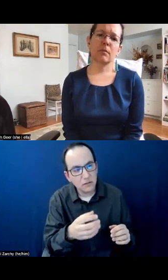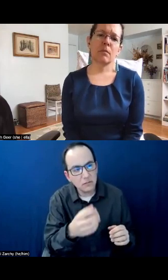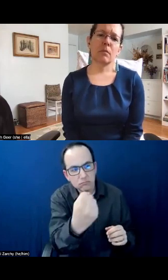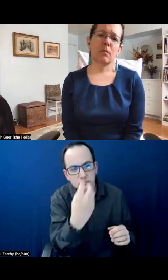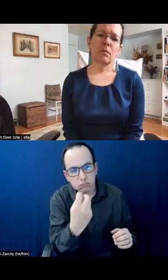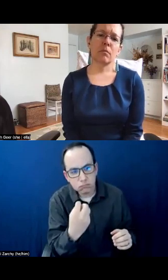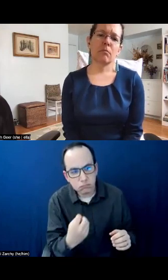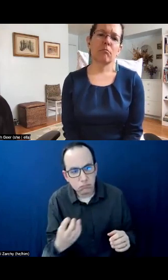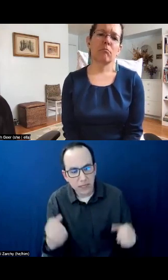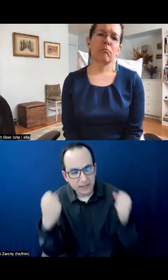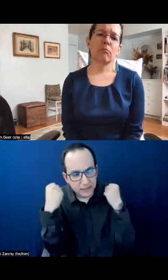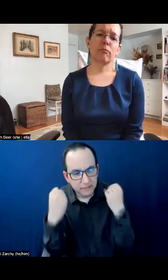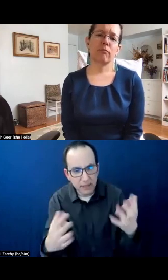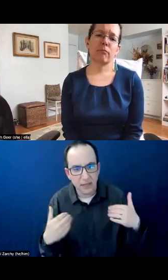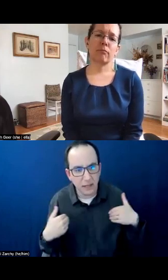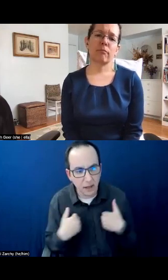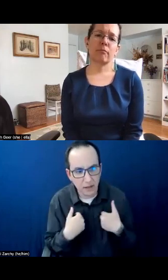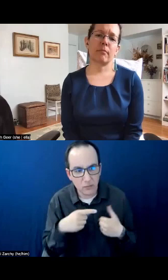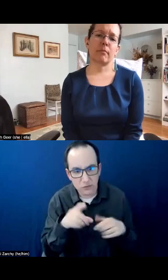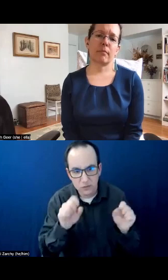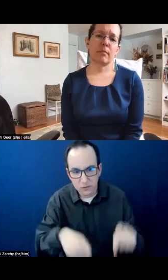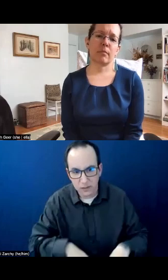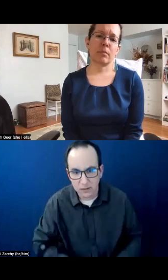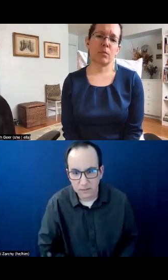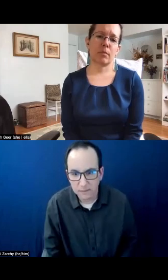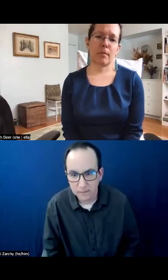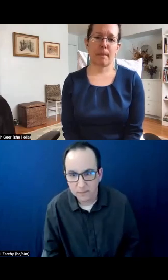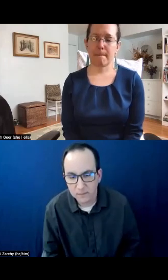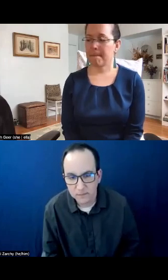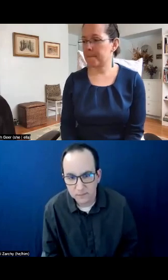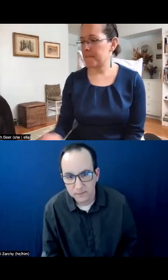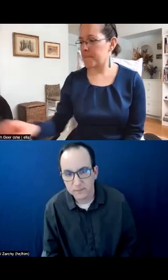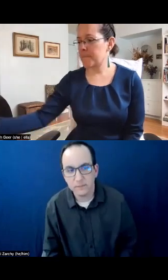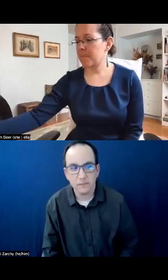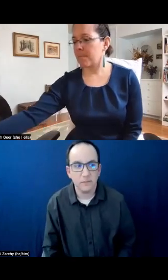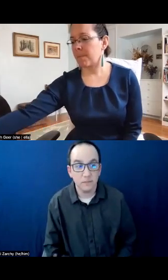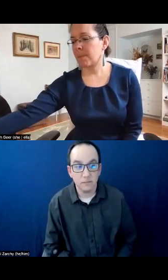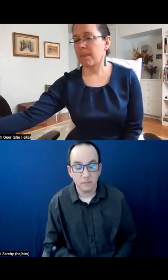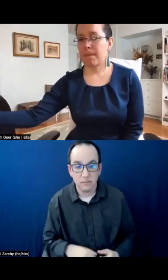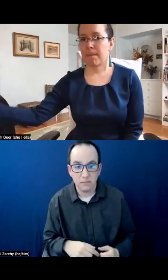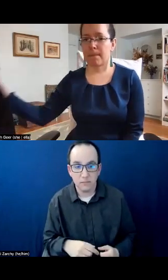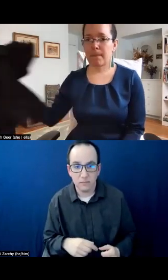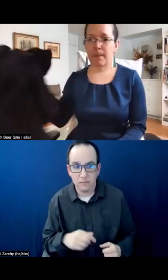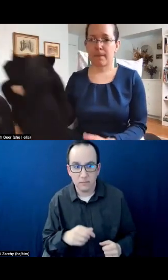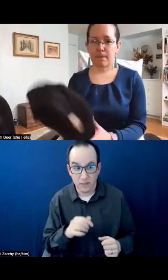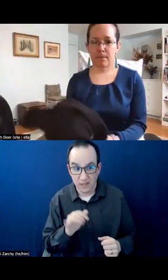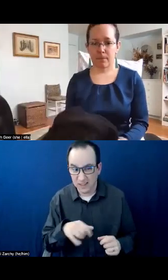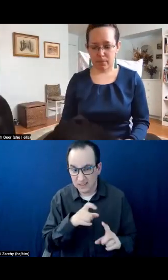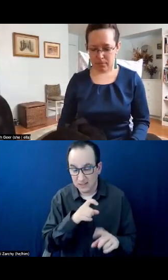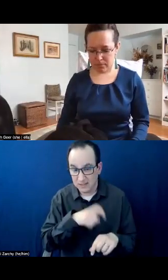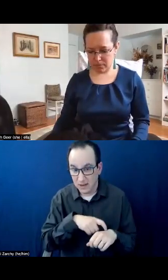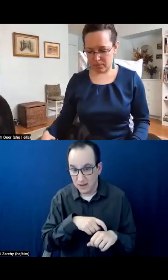I asked the student to tell me as many animals as they could.